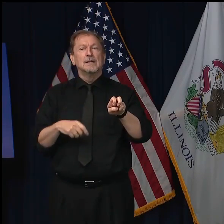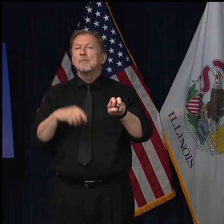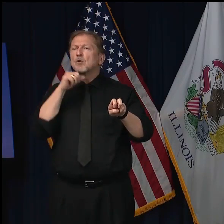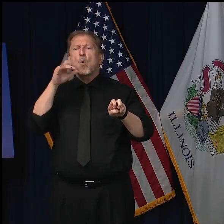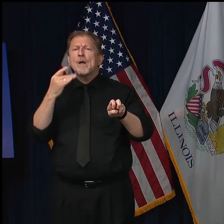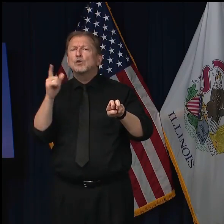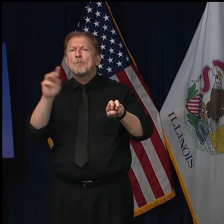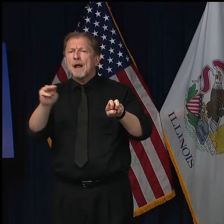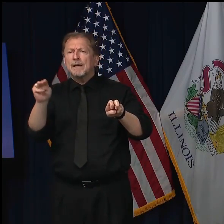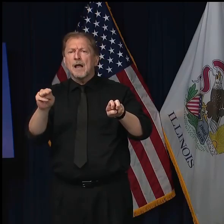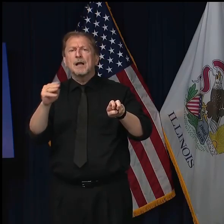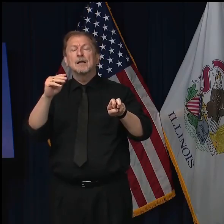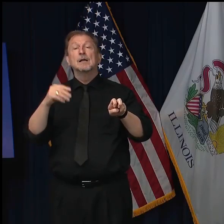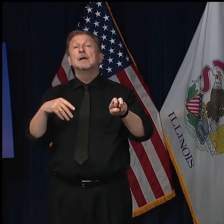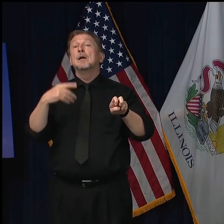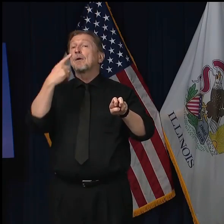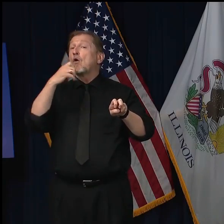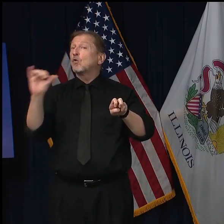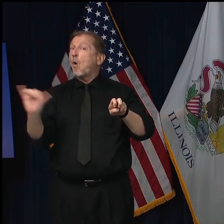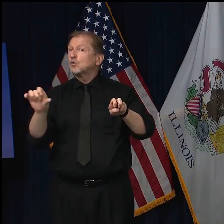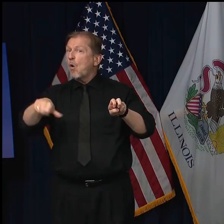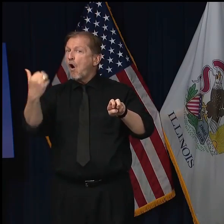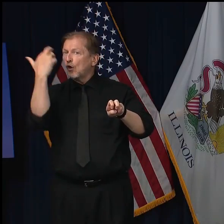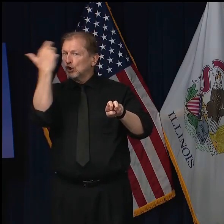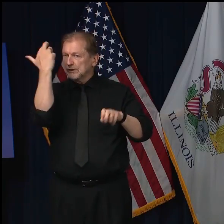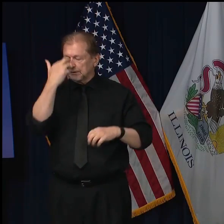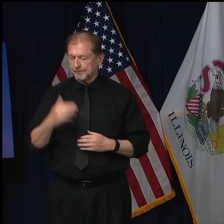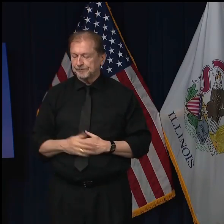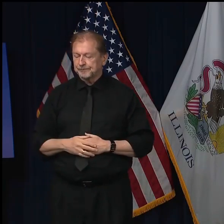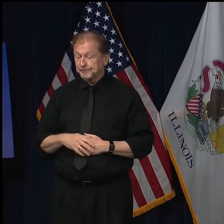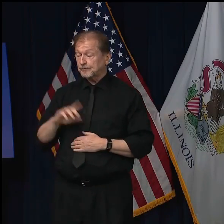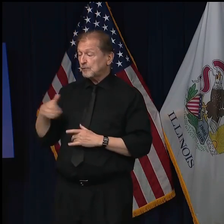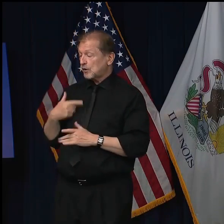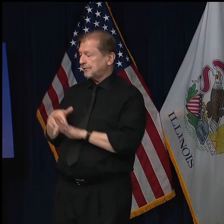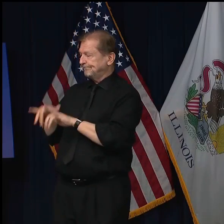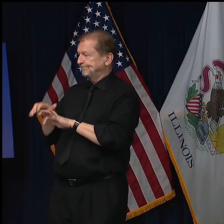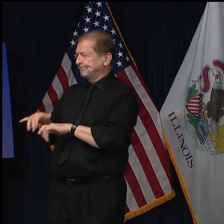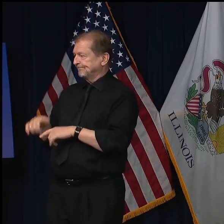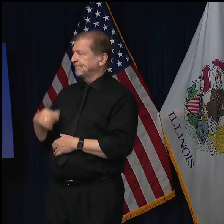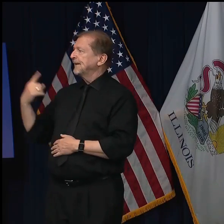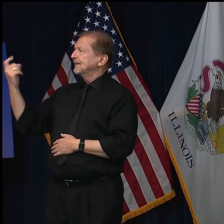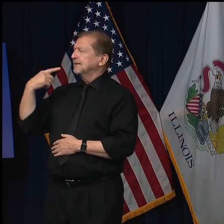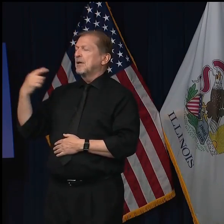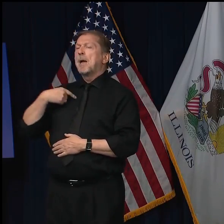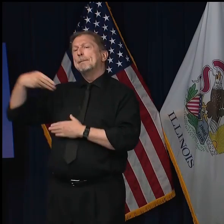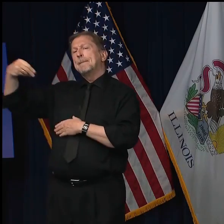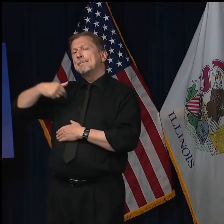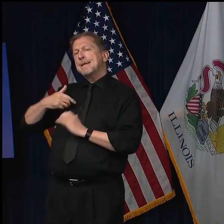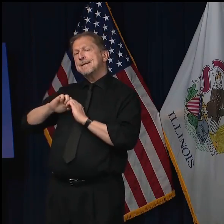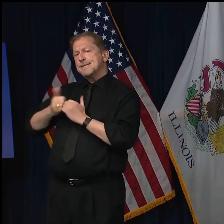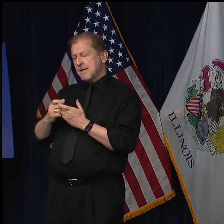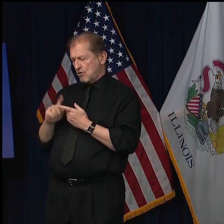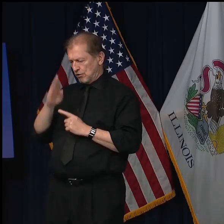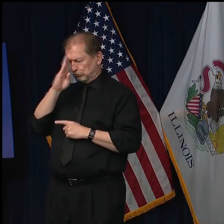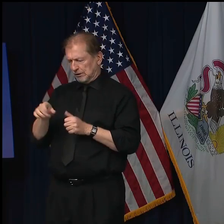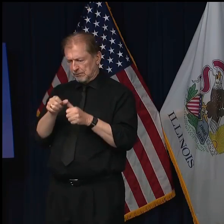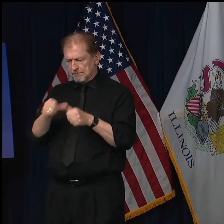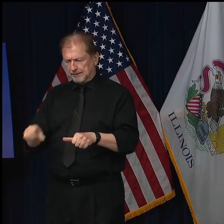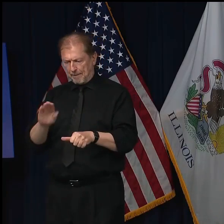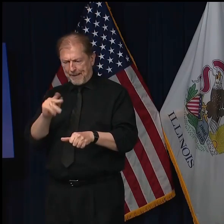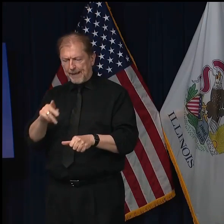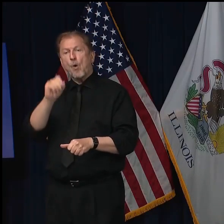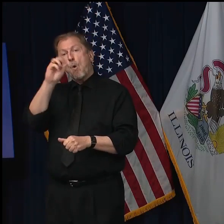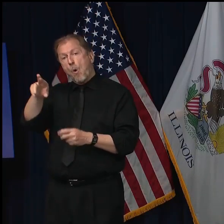filing for regular unemployment, claimants also select how they want to receive their benefits, direct deposit or a debit